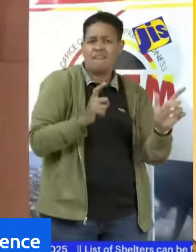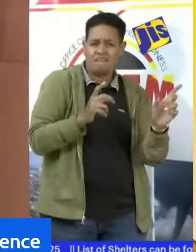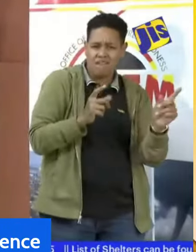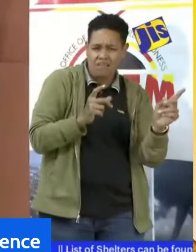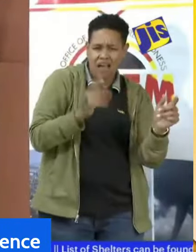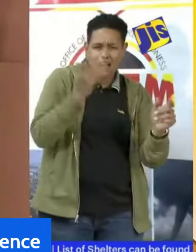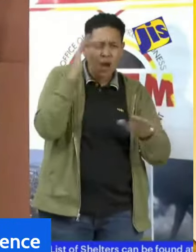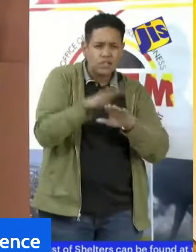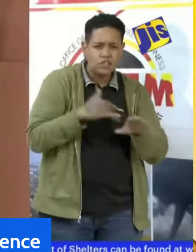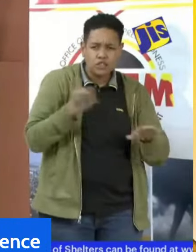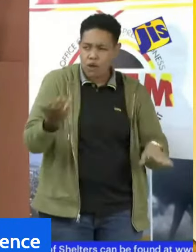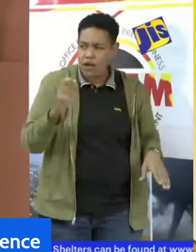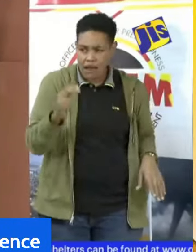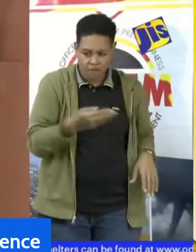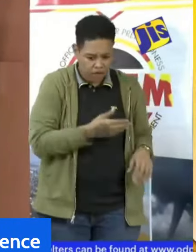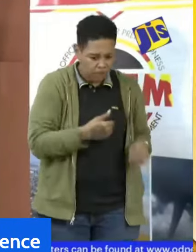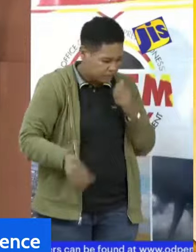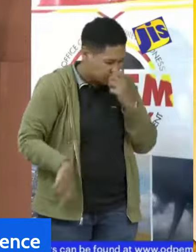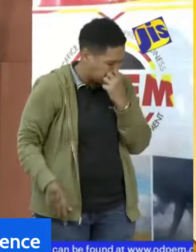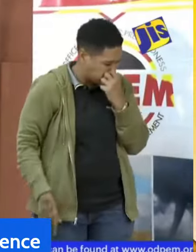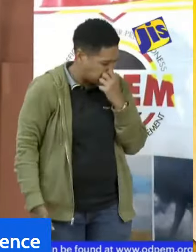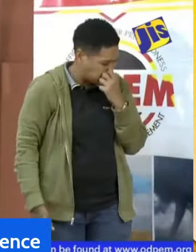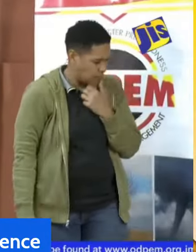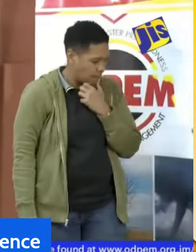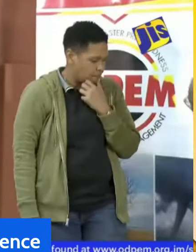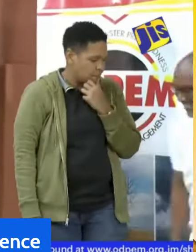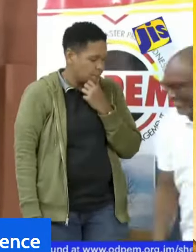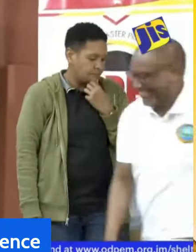so fast. Evan?